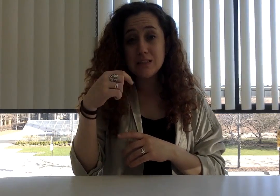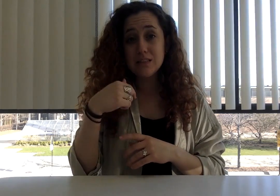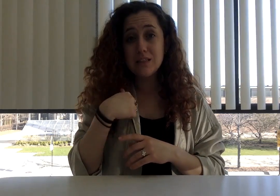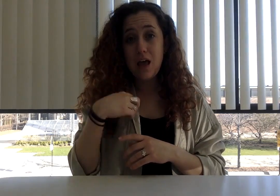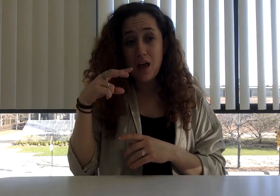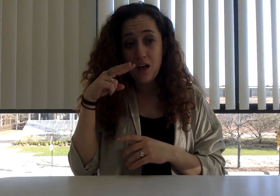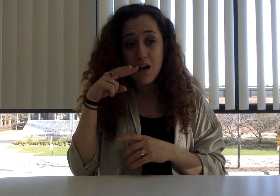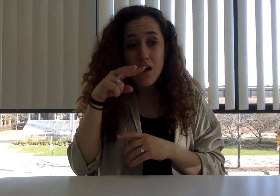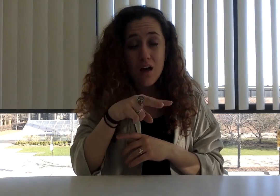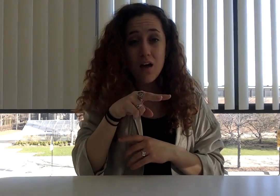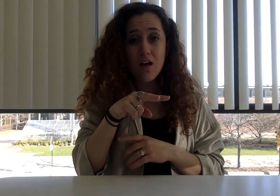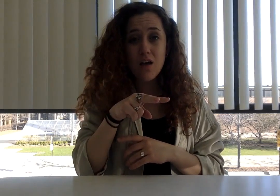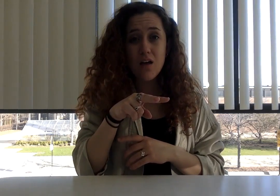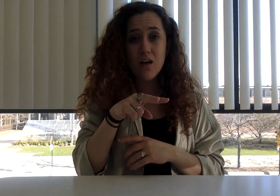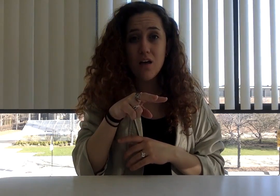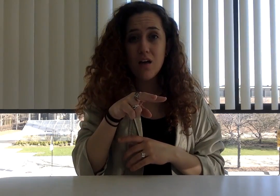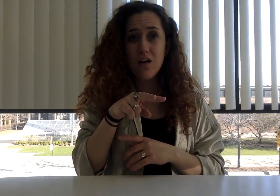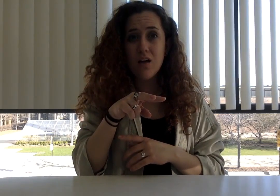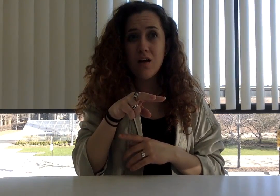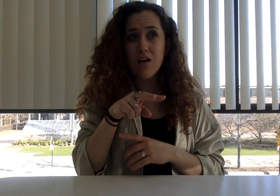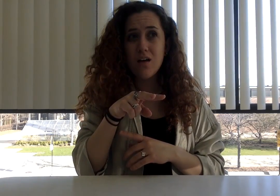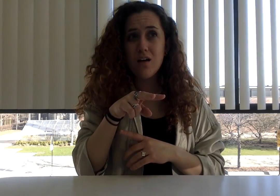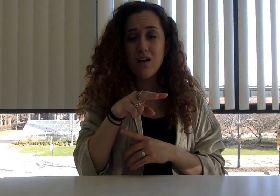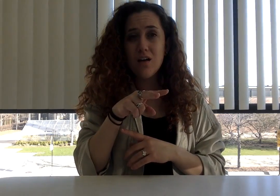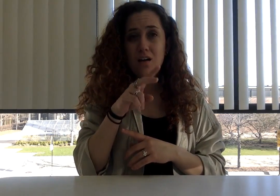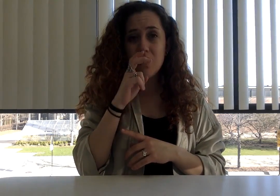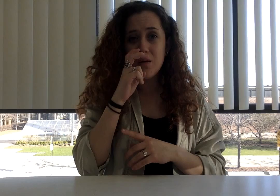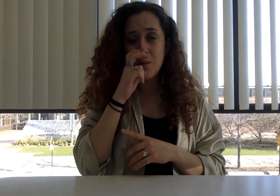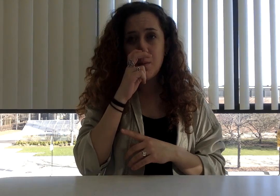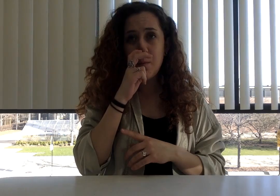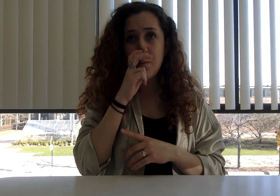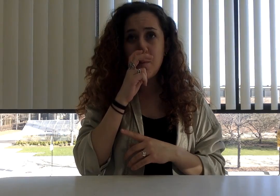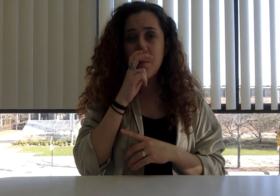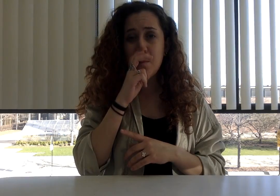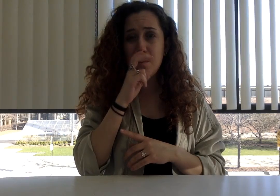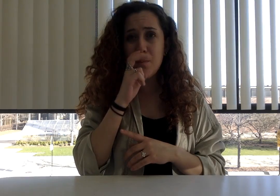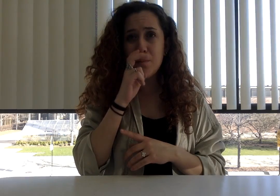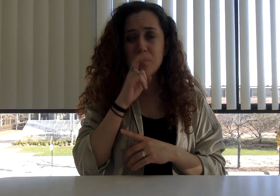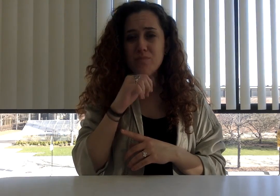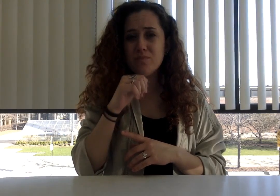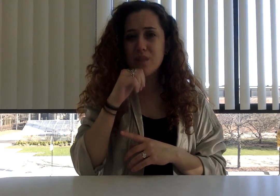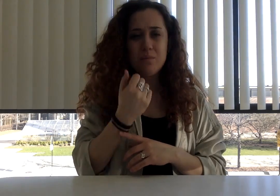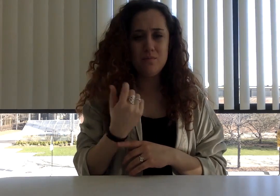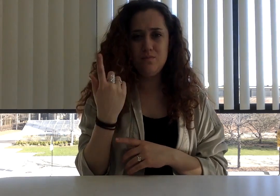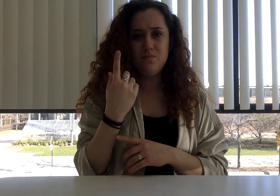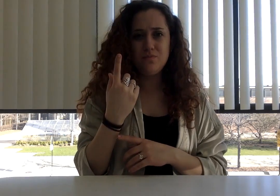50.5. 23 and 50 is 73. So after they calculate the two values, they don't even add up